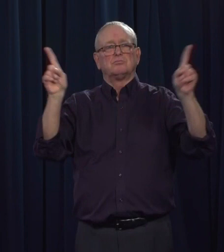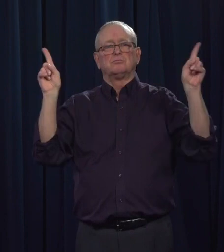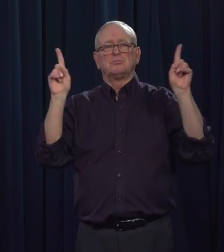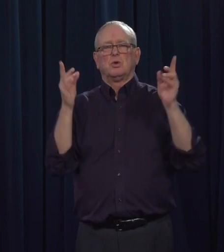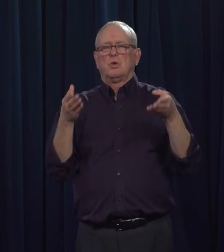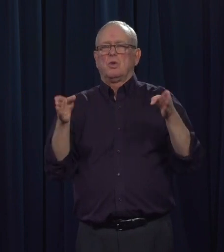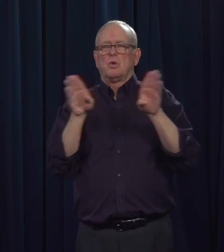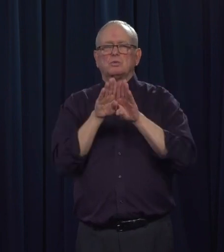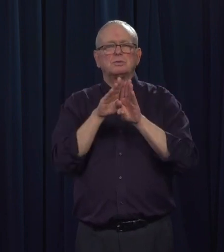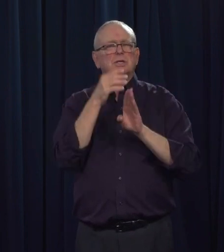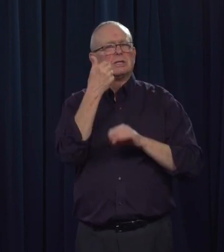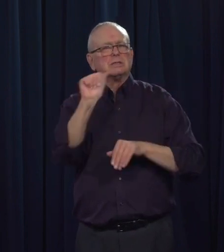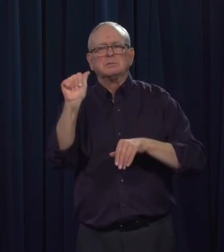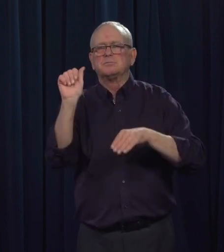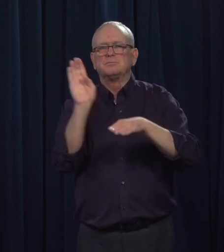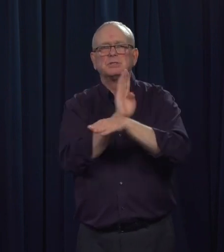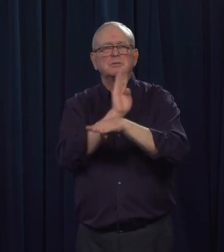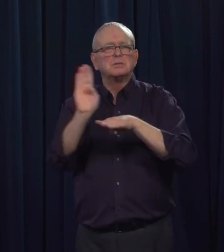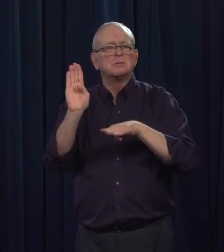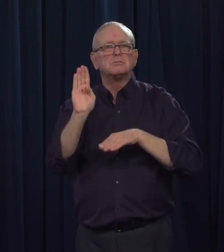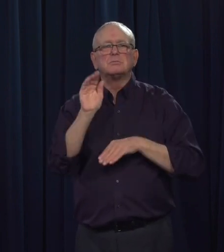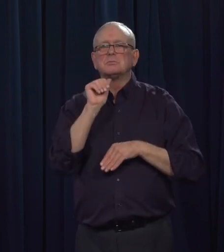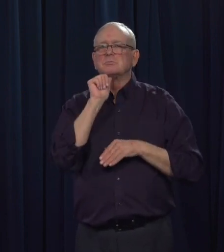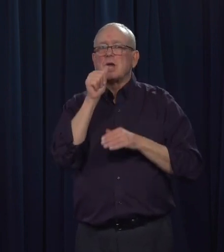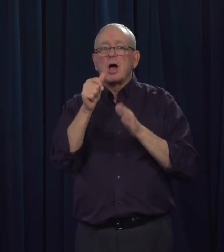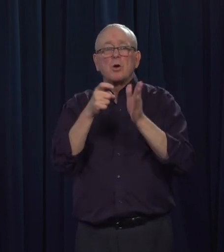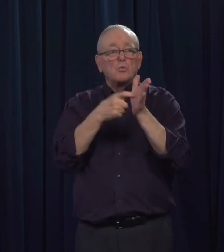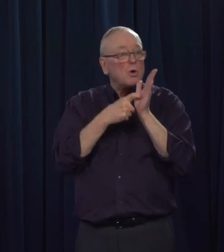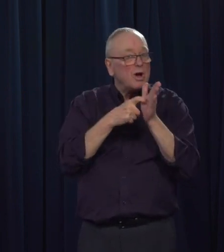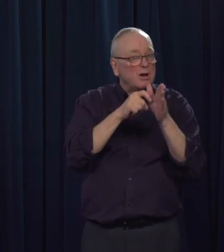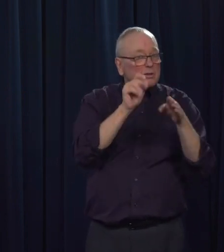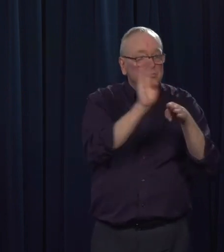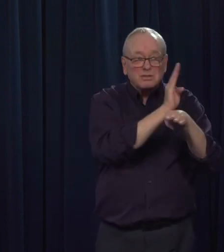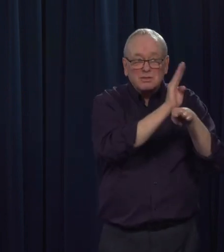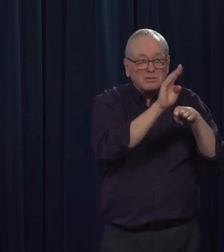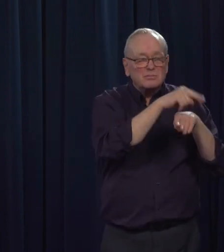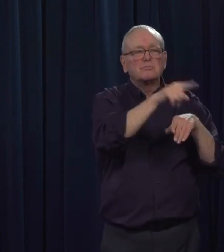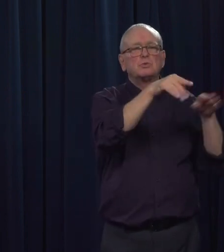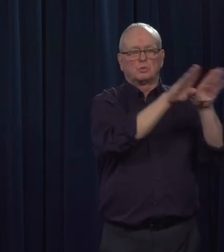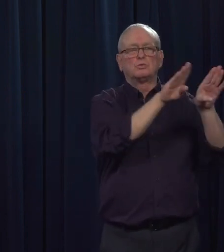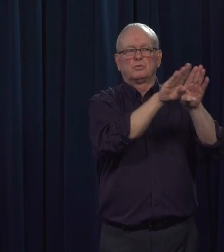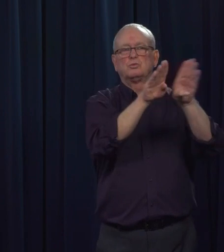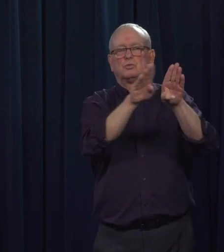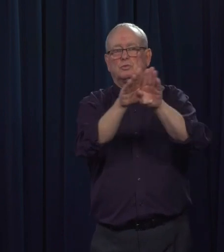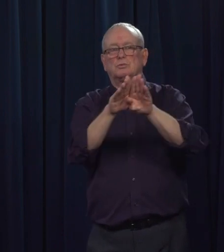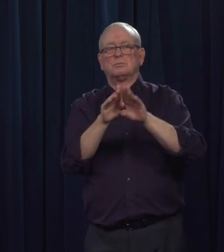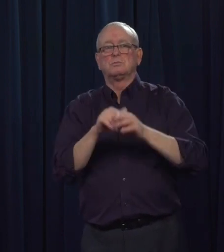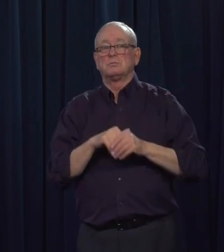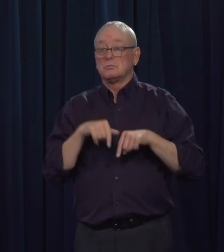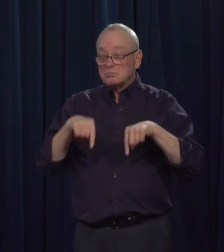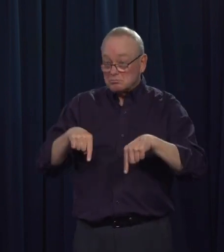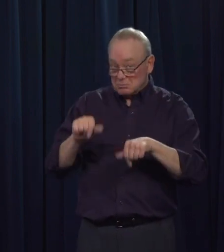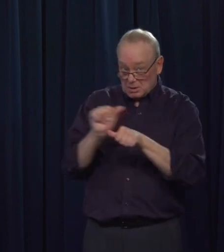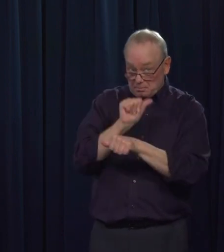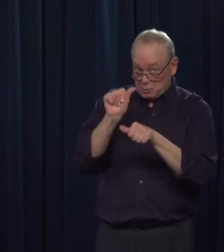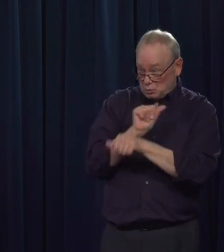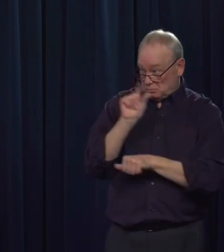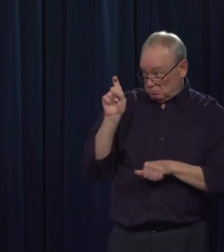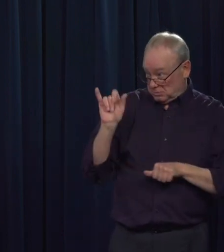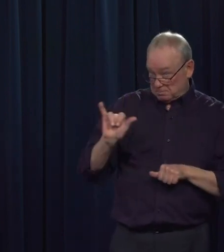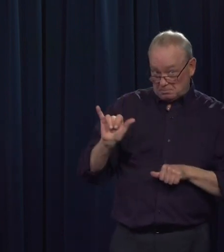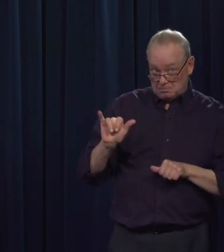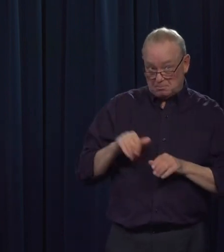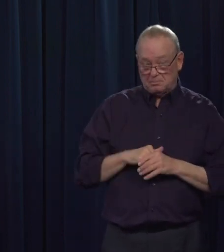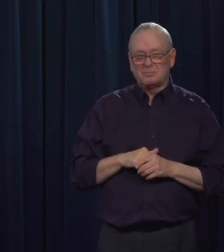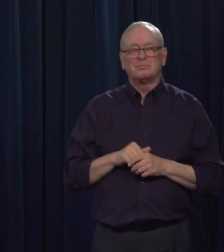So these measures are things that aren't taken lightly, and both Ontario and Quebec had cases slightly